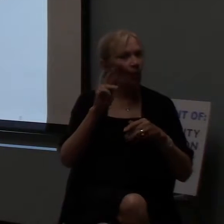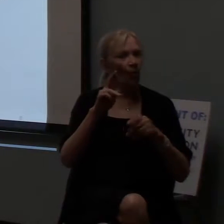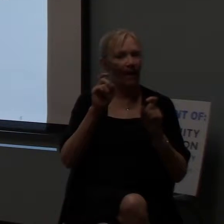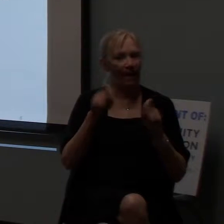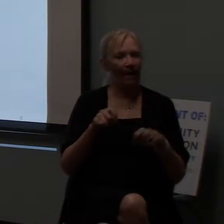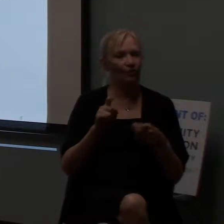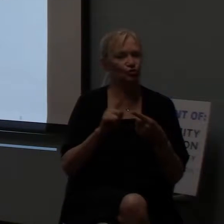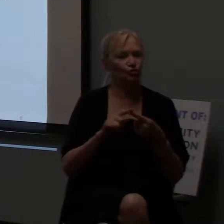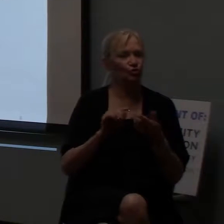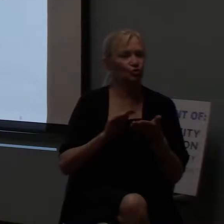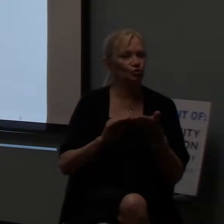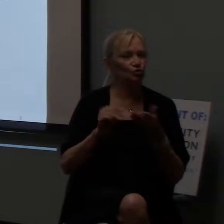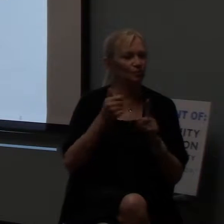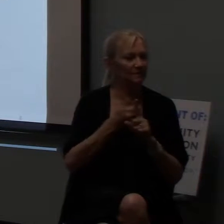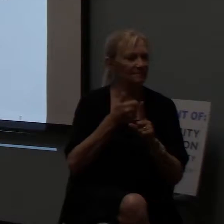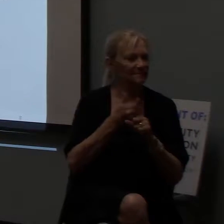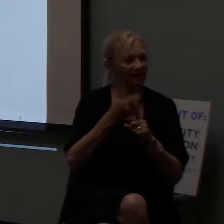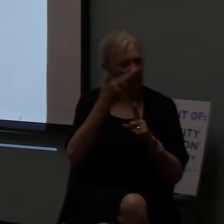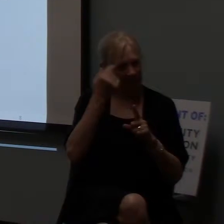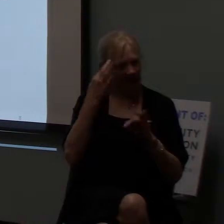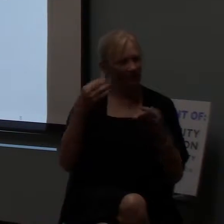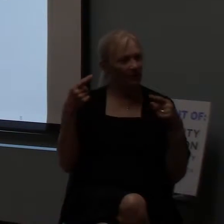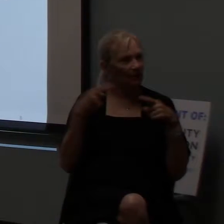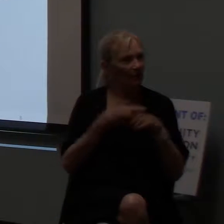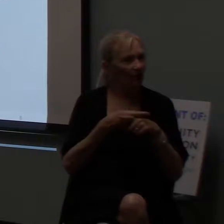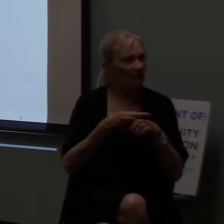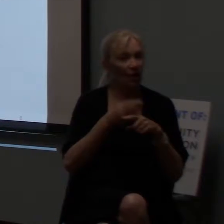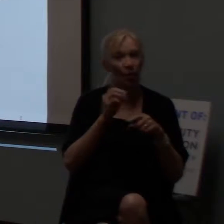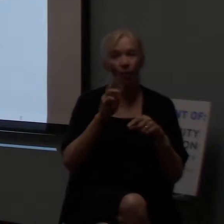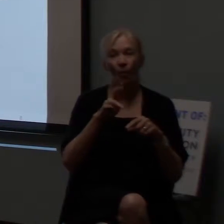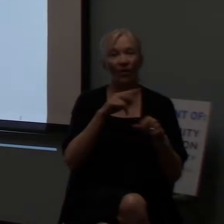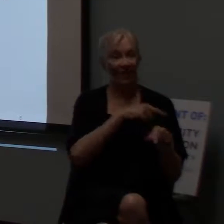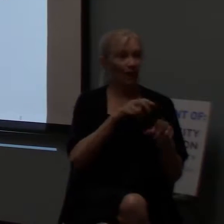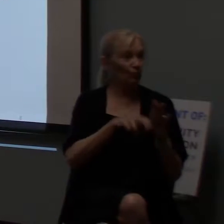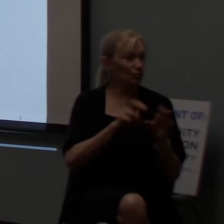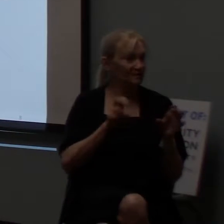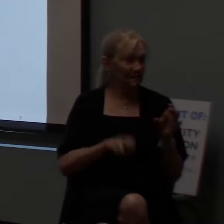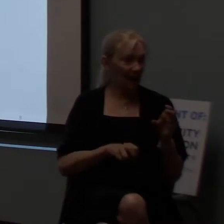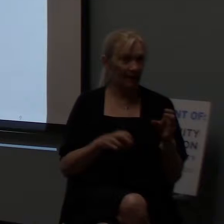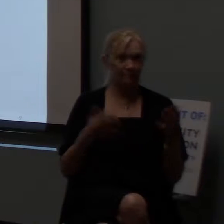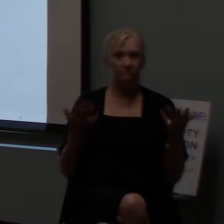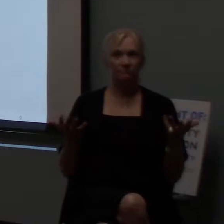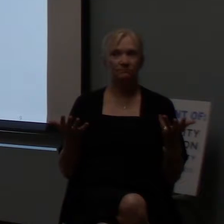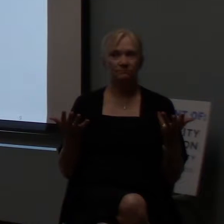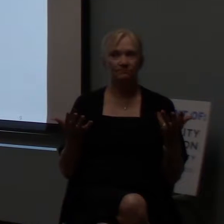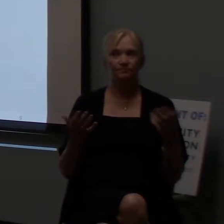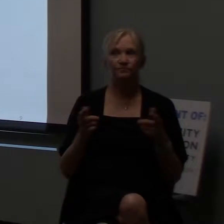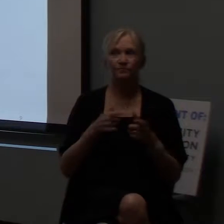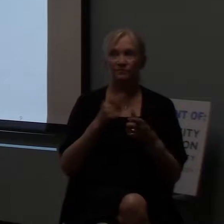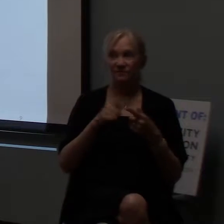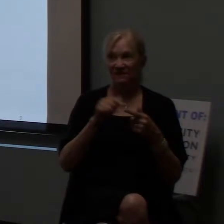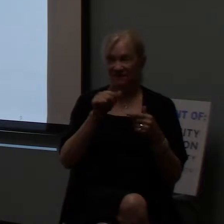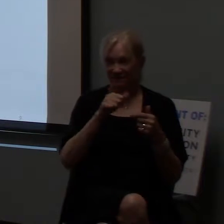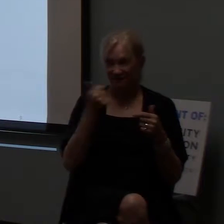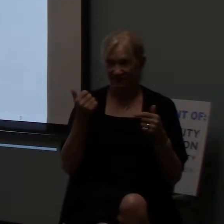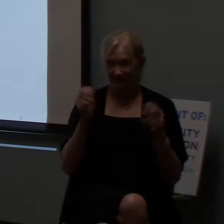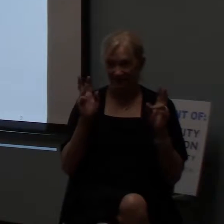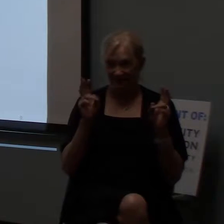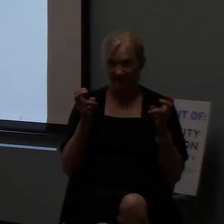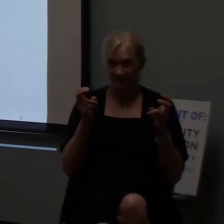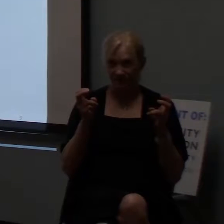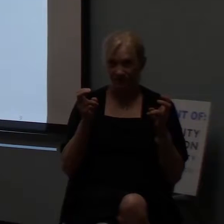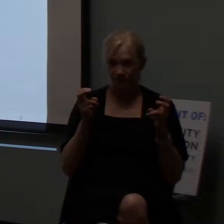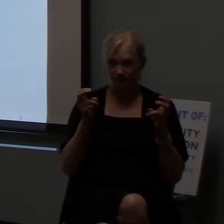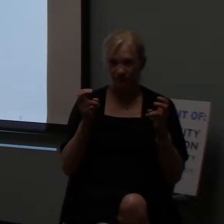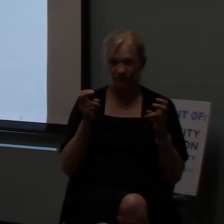themselves due to a conflict of interest, or perhaps they resigned from office. And then another issue is that there's to be a